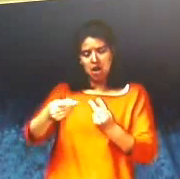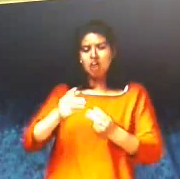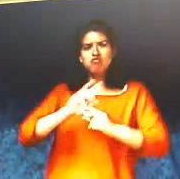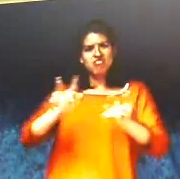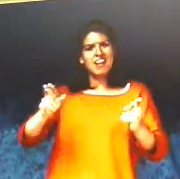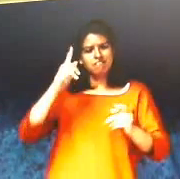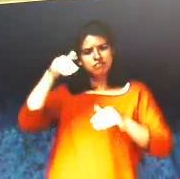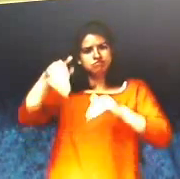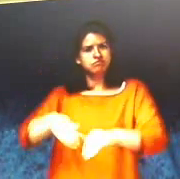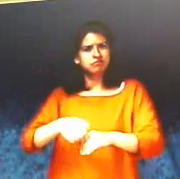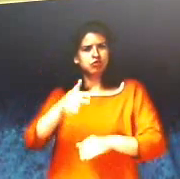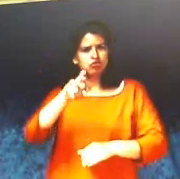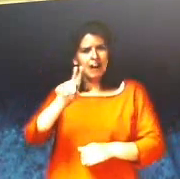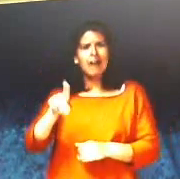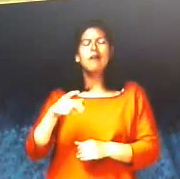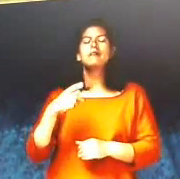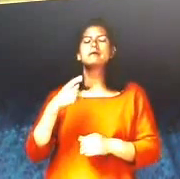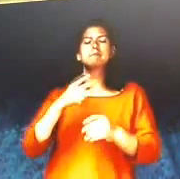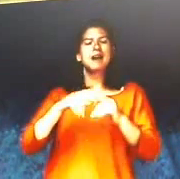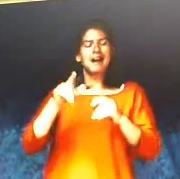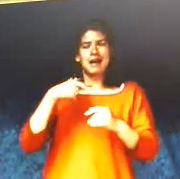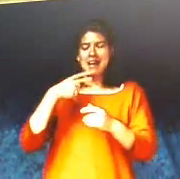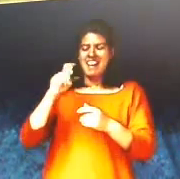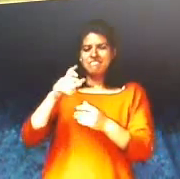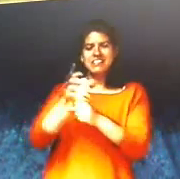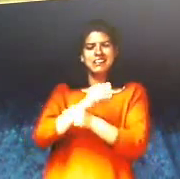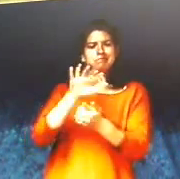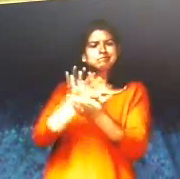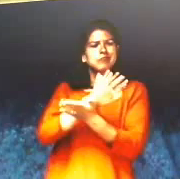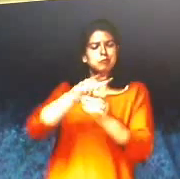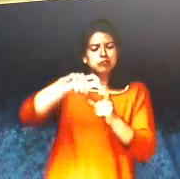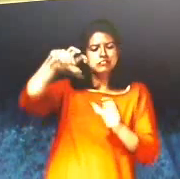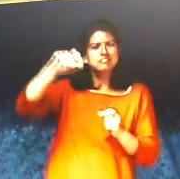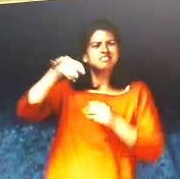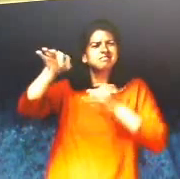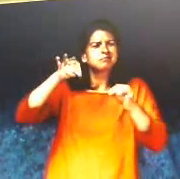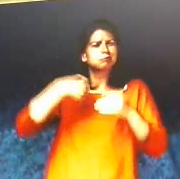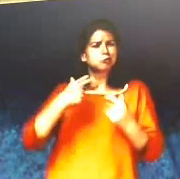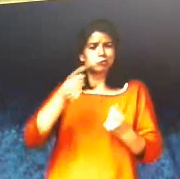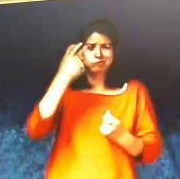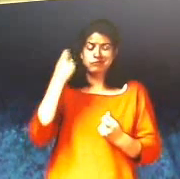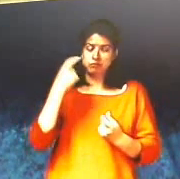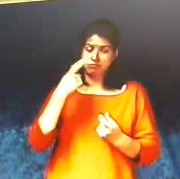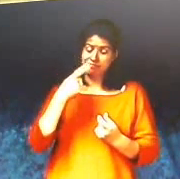bushes, and I was ready to put them in the ground.